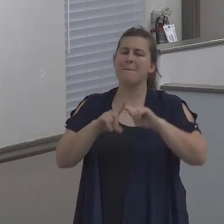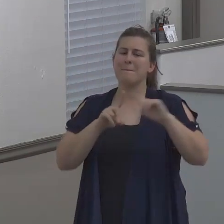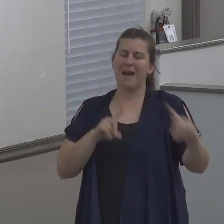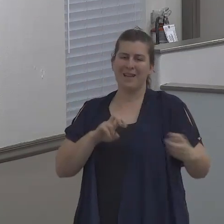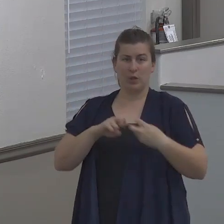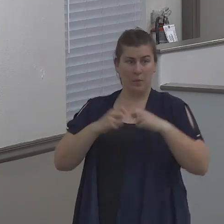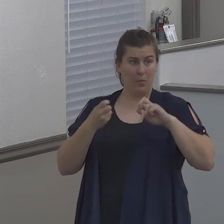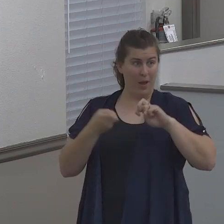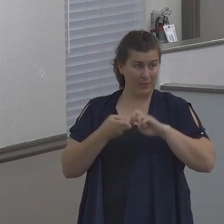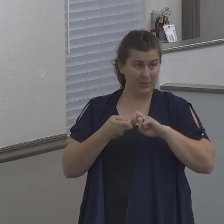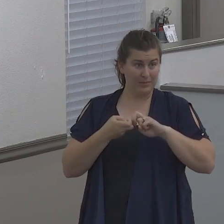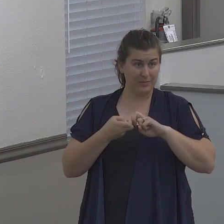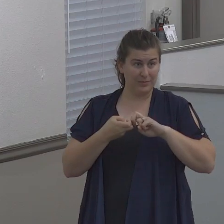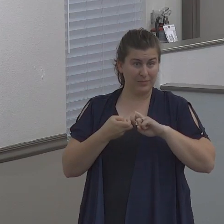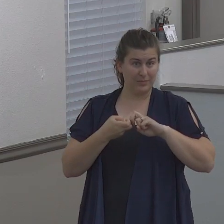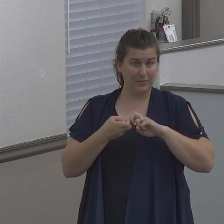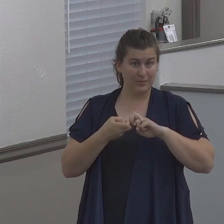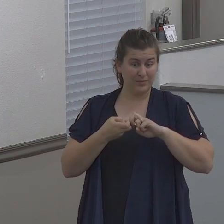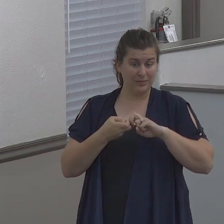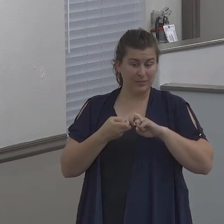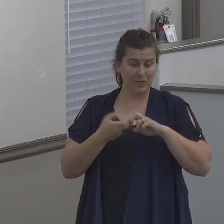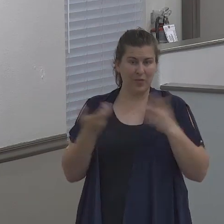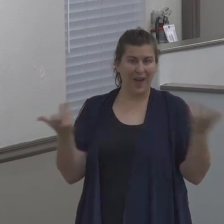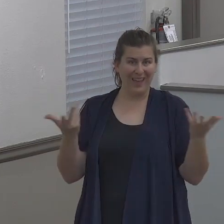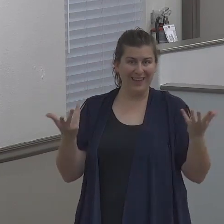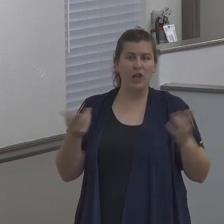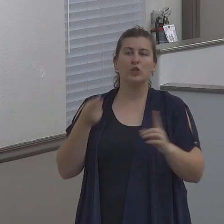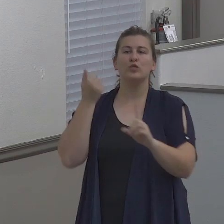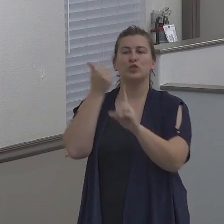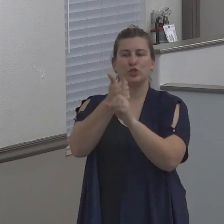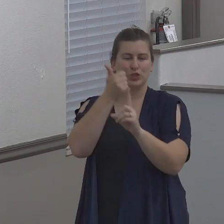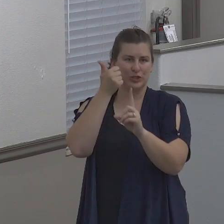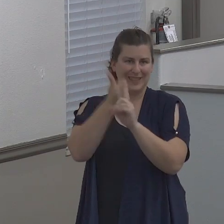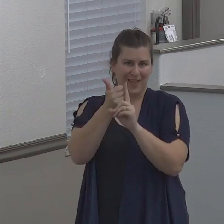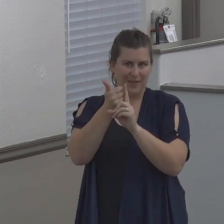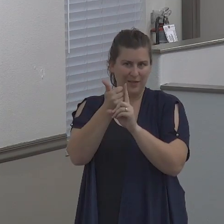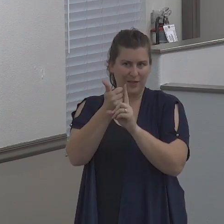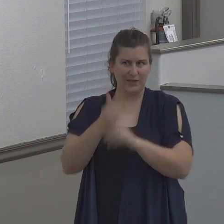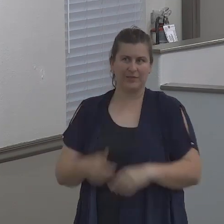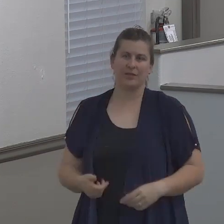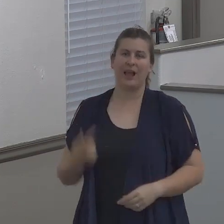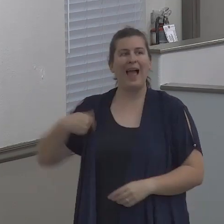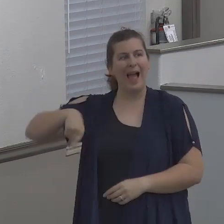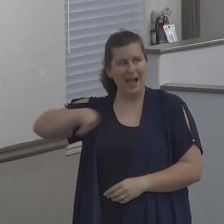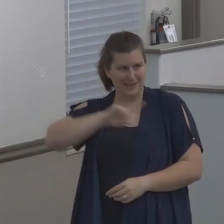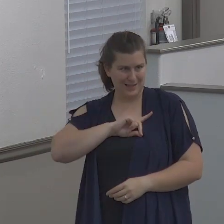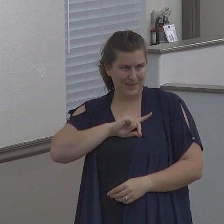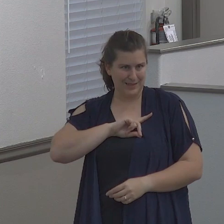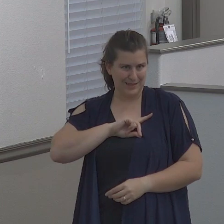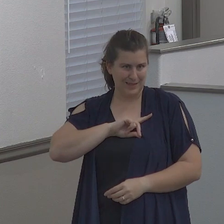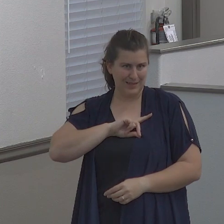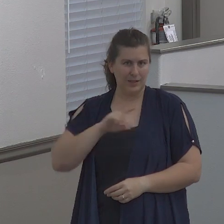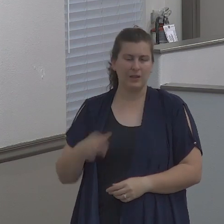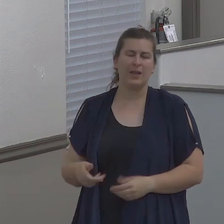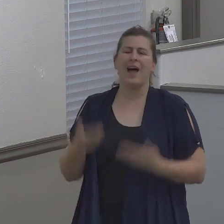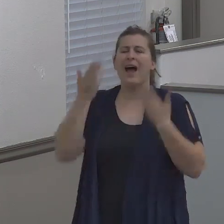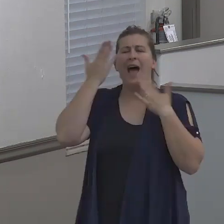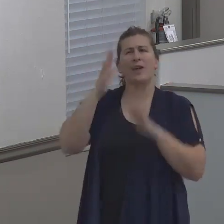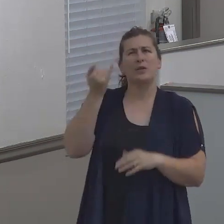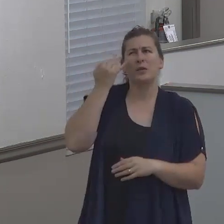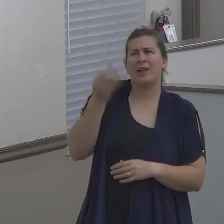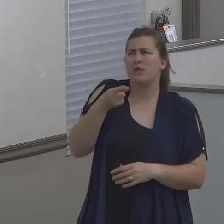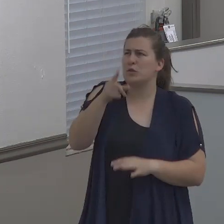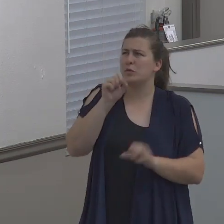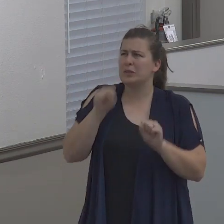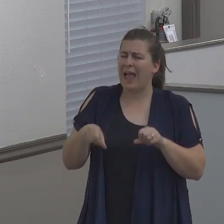something. When the problem is none of those things, the problem is us. The problem is